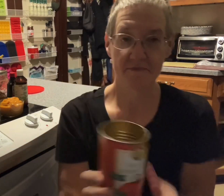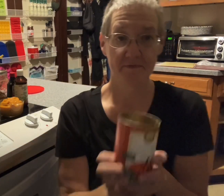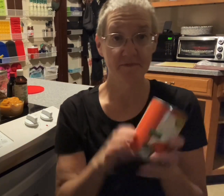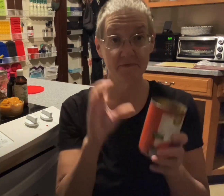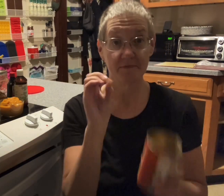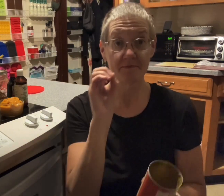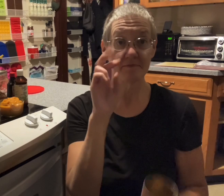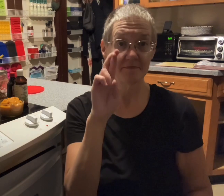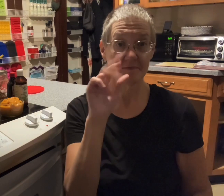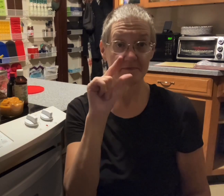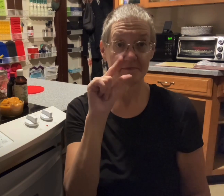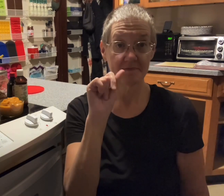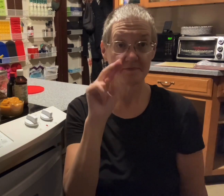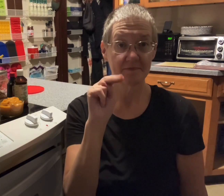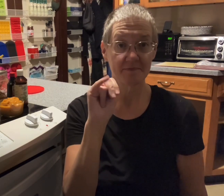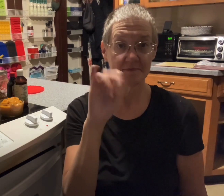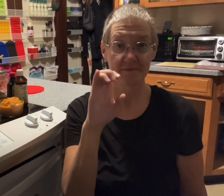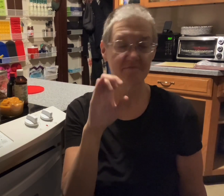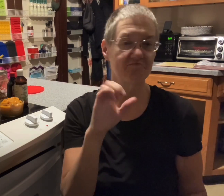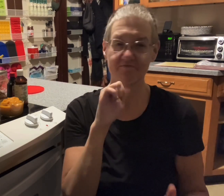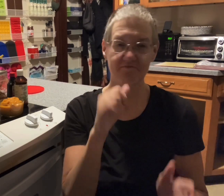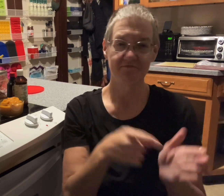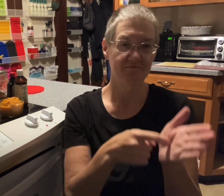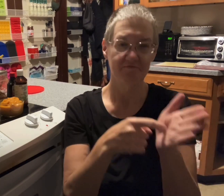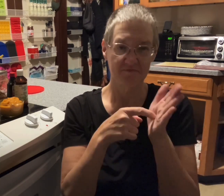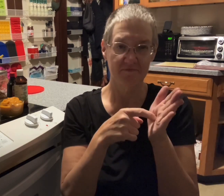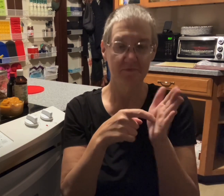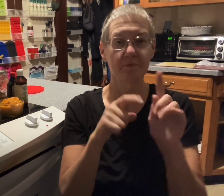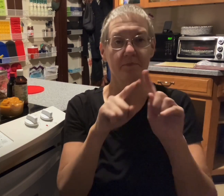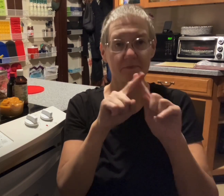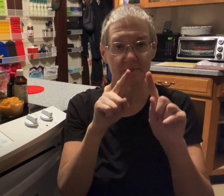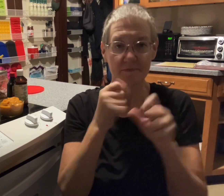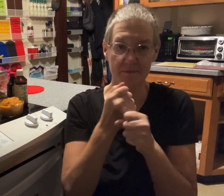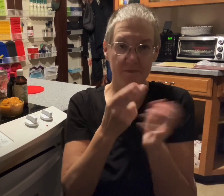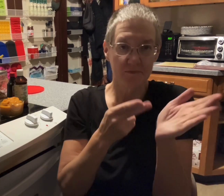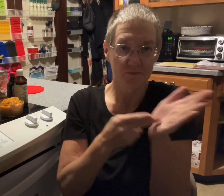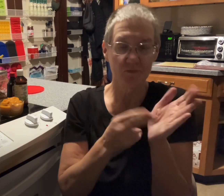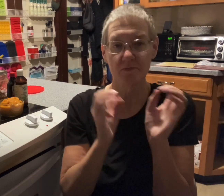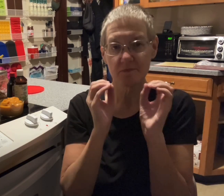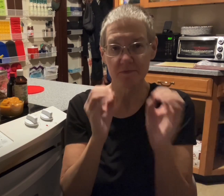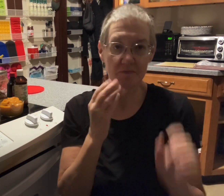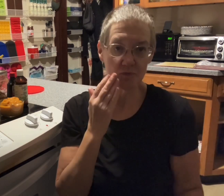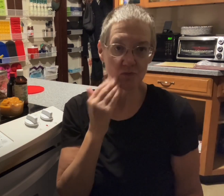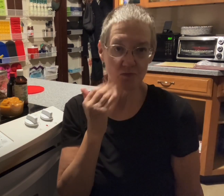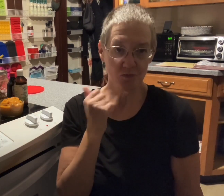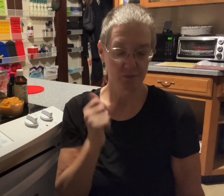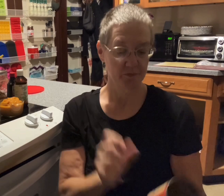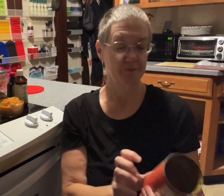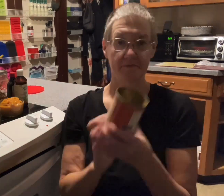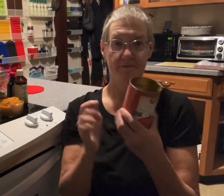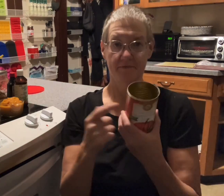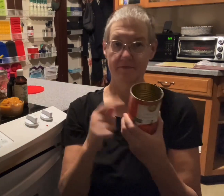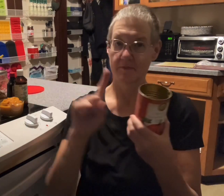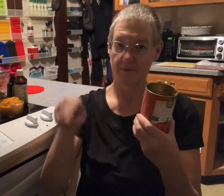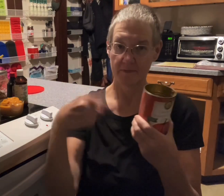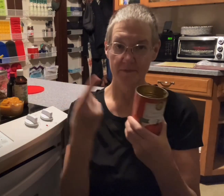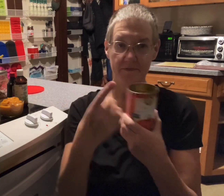I'm using this organic pumpkin, but organic's not required. Just make sure it doesn't have any sugar. This is